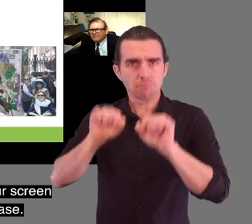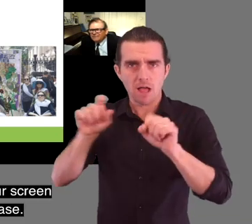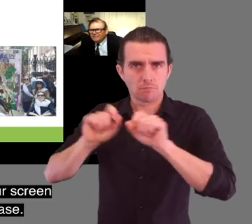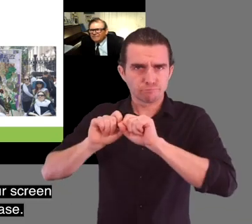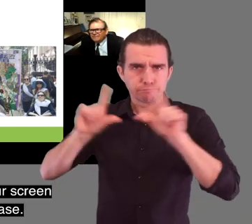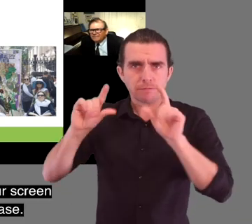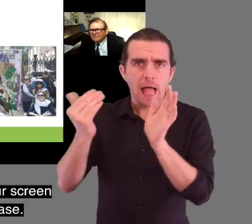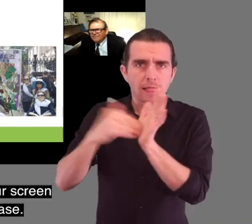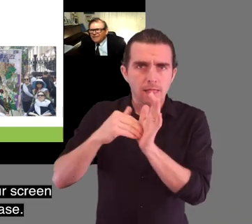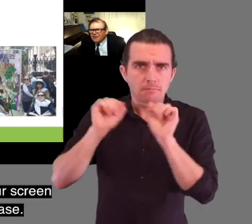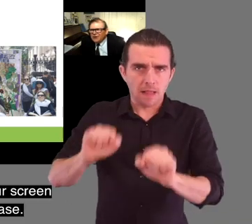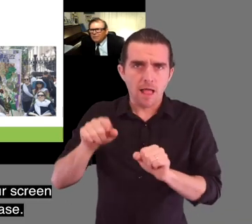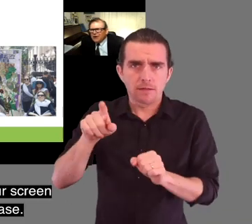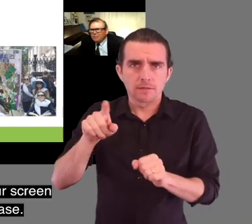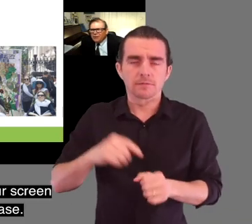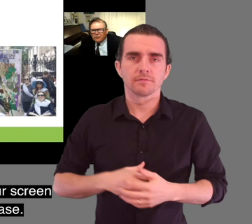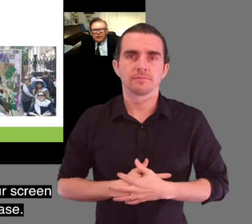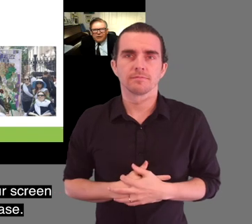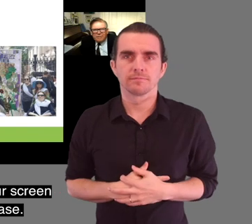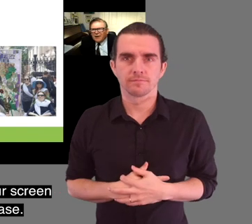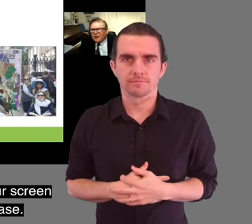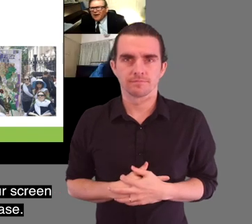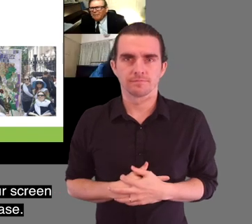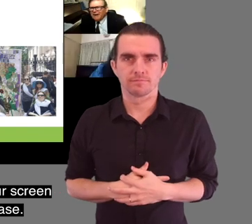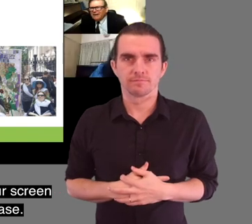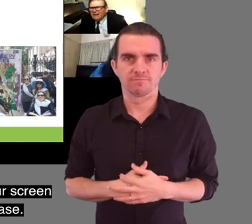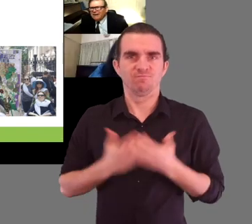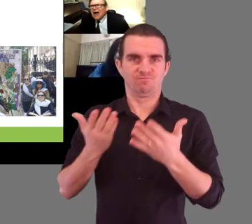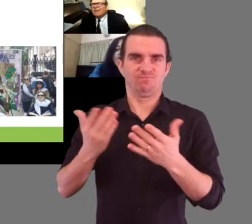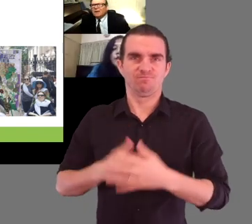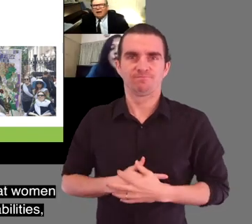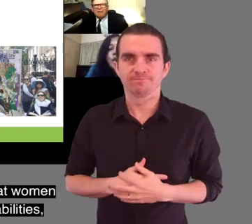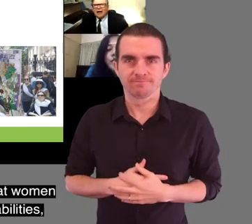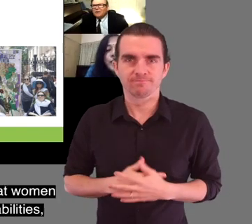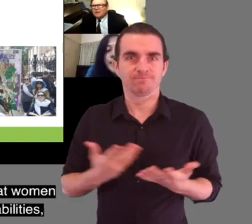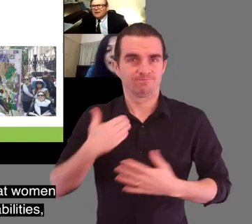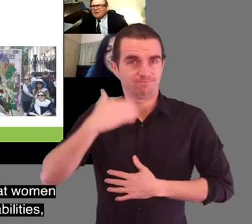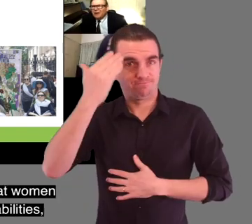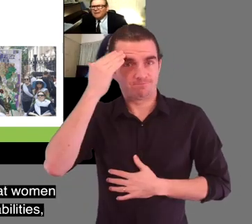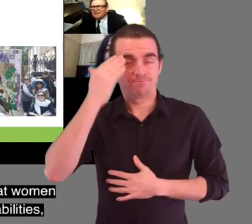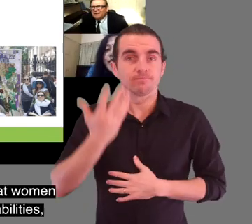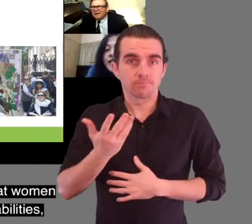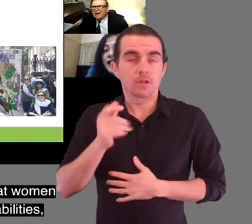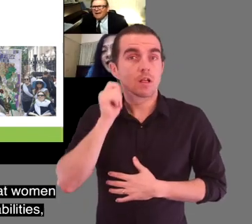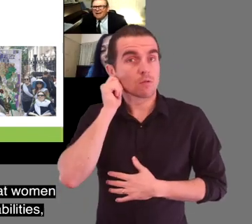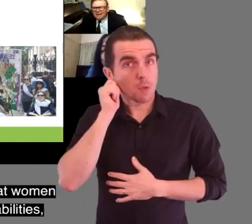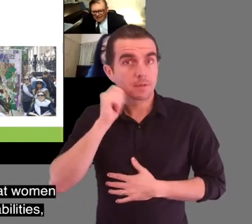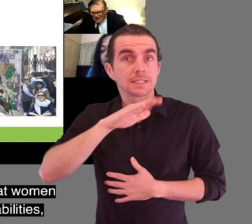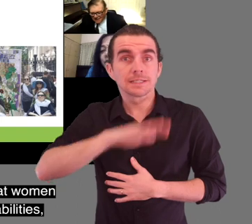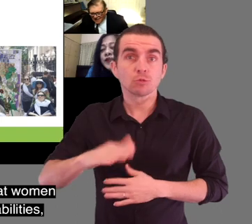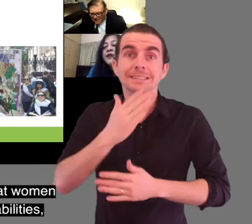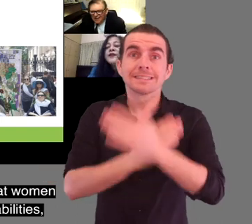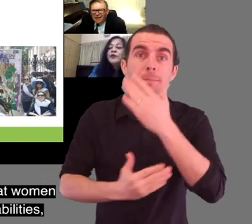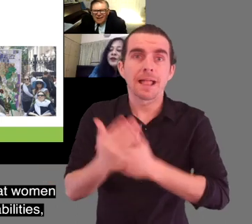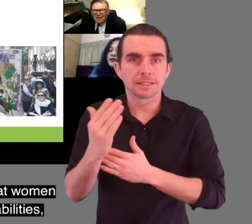Shruti, can you put your screen back on again, please? Ah, there you are. We Right. all know that women and children